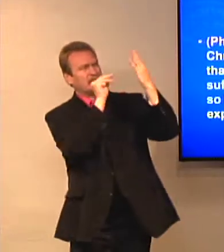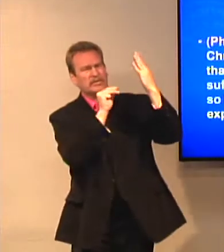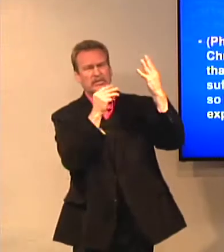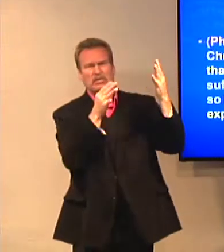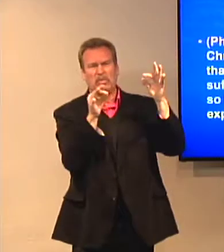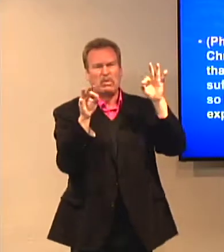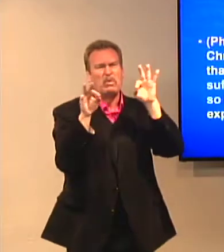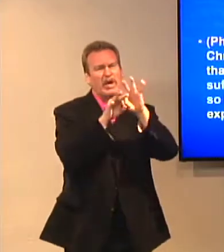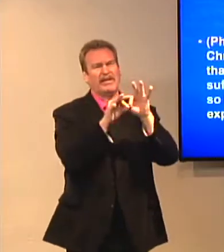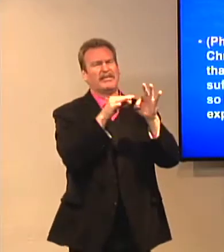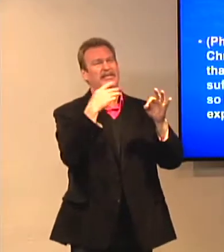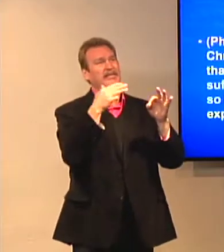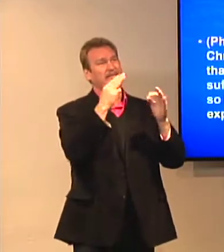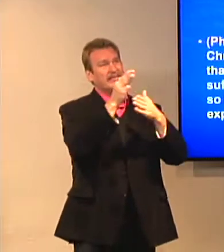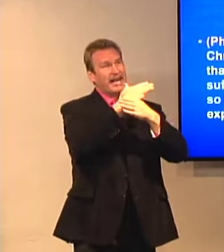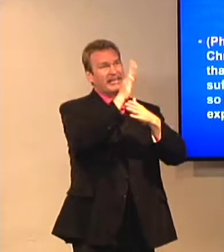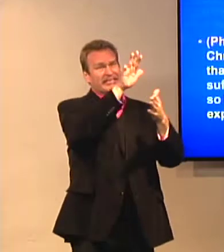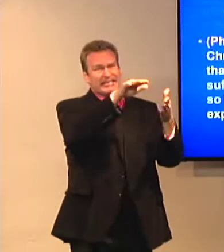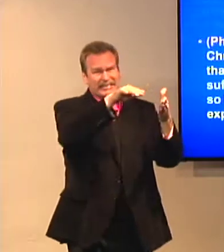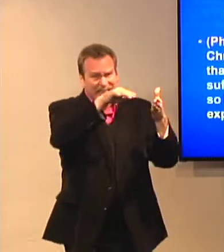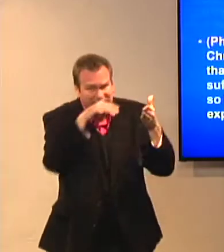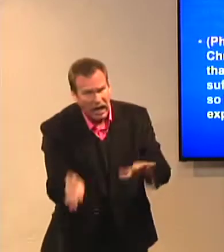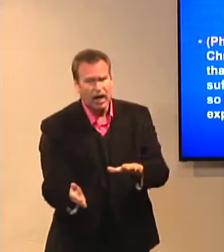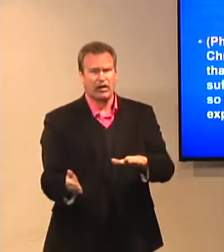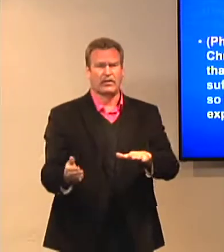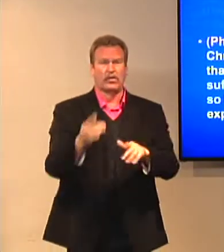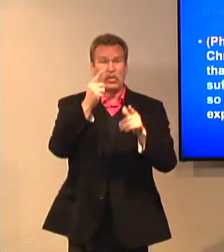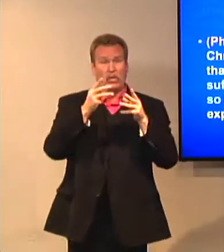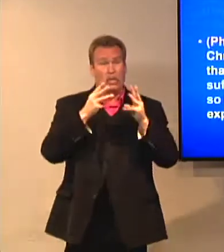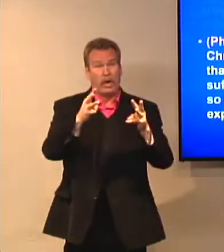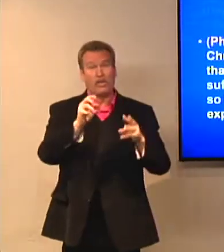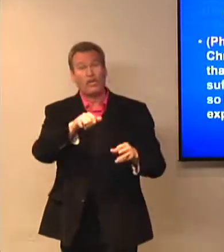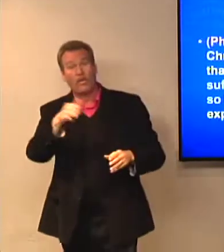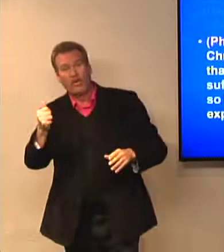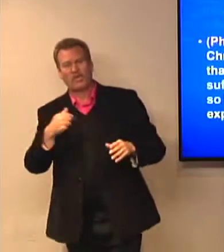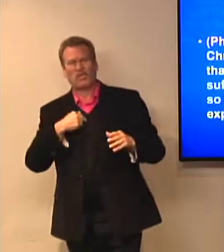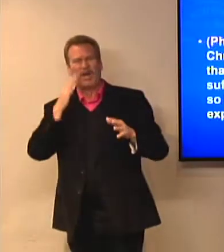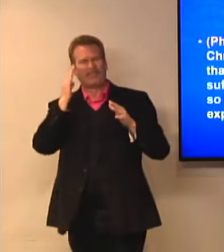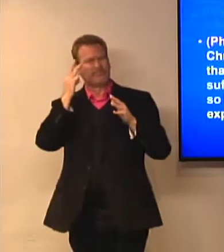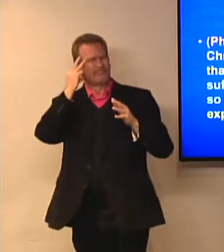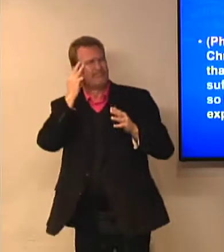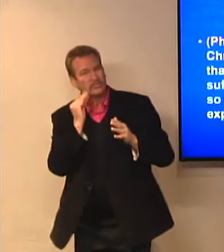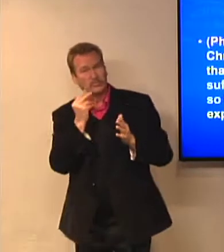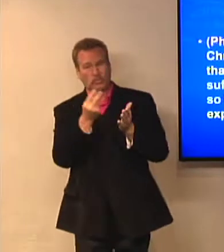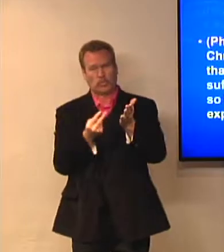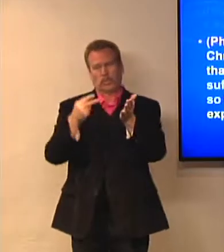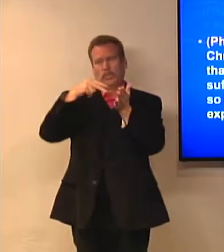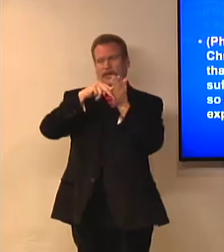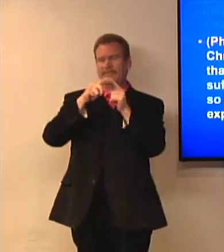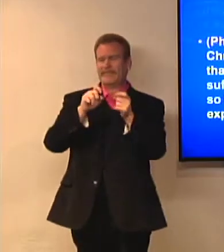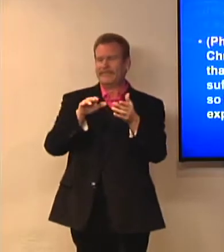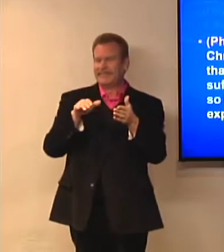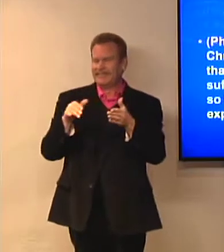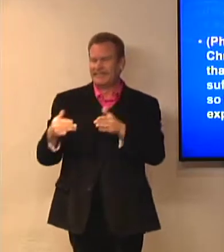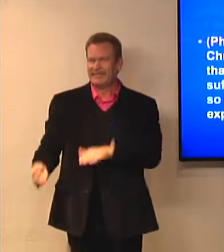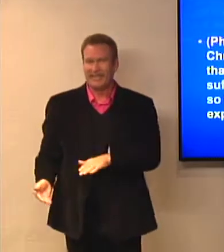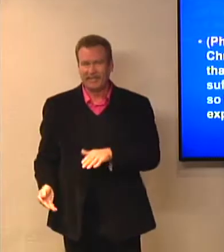dead. He said, I want to be like him. I want to suffer with him, and to share in his death, so that one way or